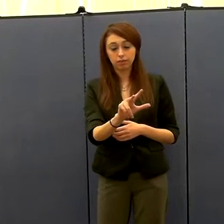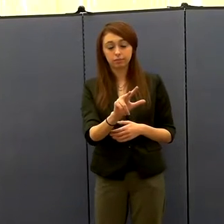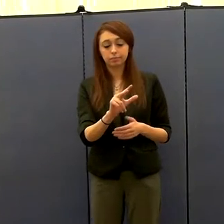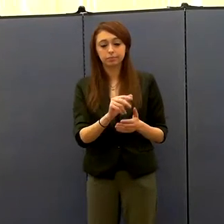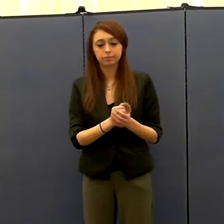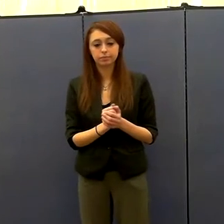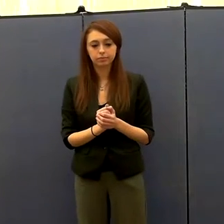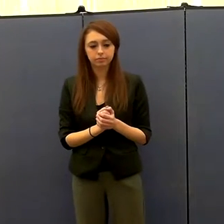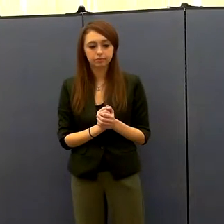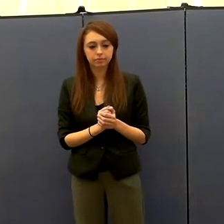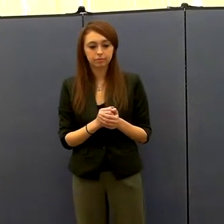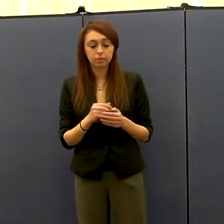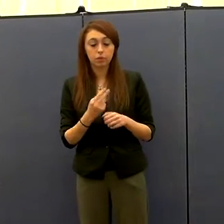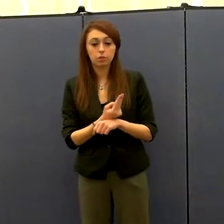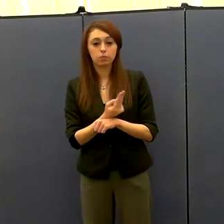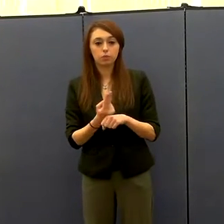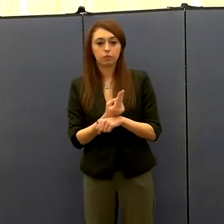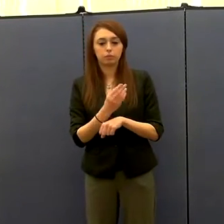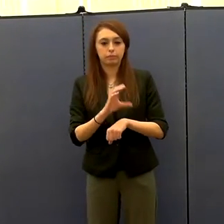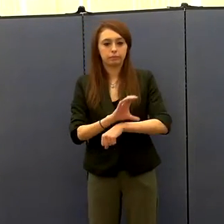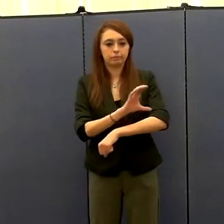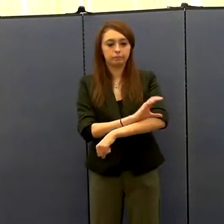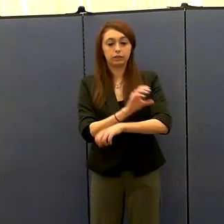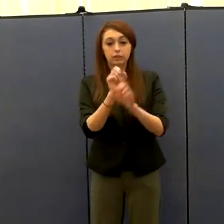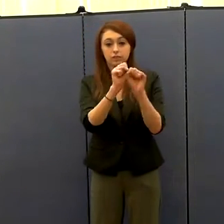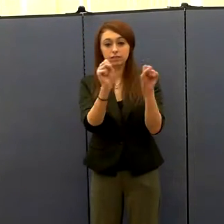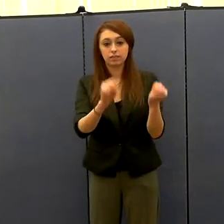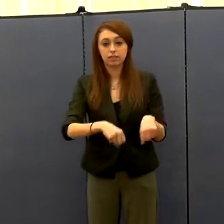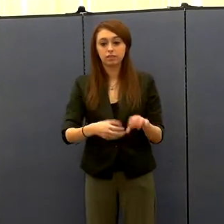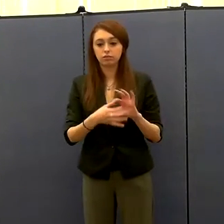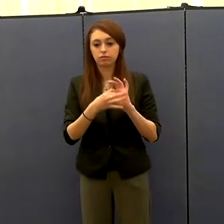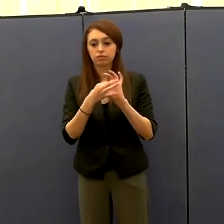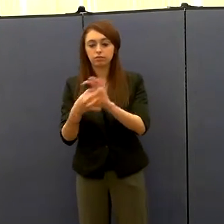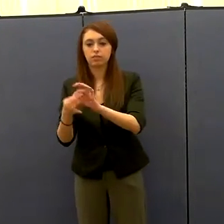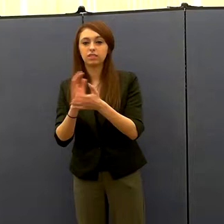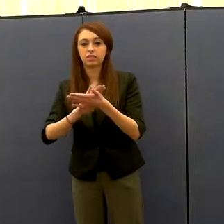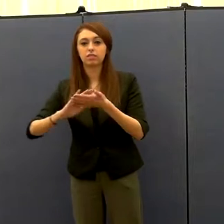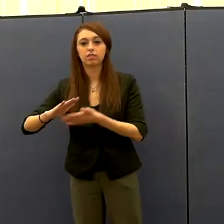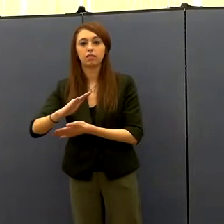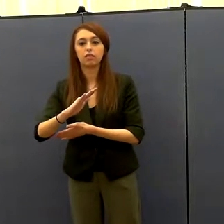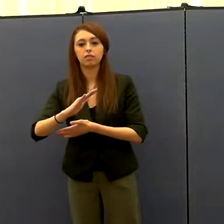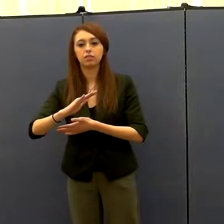computer stations that were tied to the college's mainframe computer.